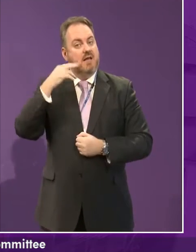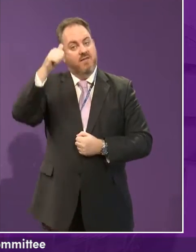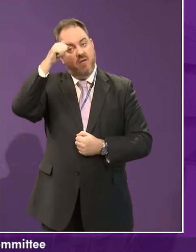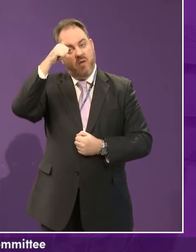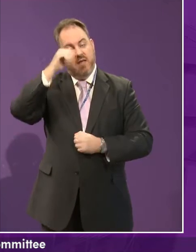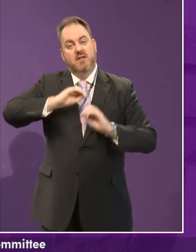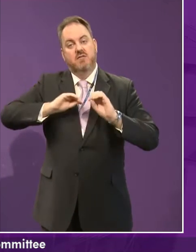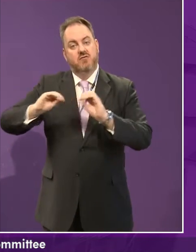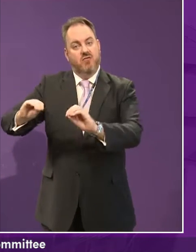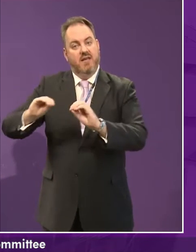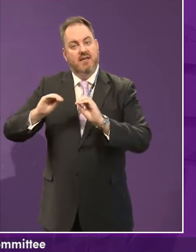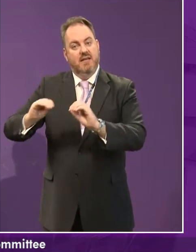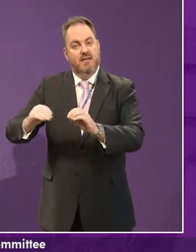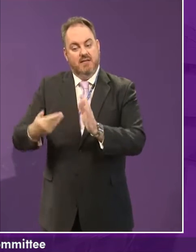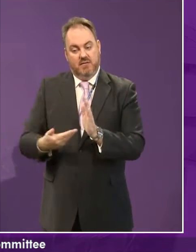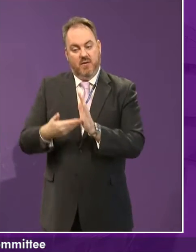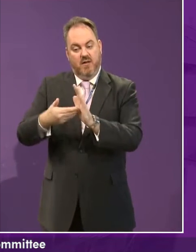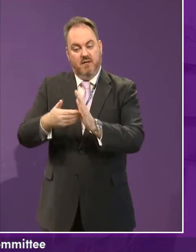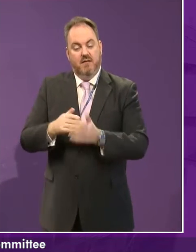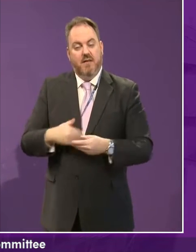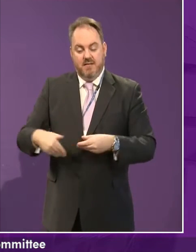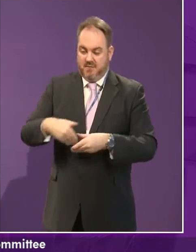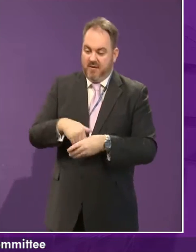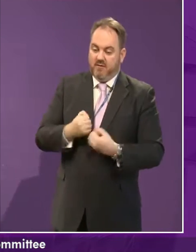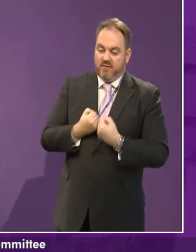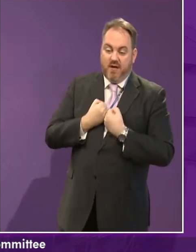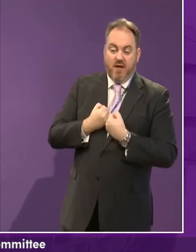colleagues would like us to do, basically, but that's within our remit.